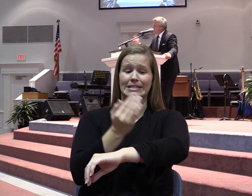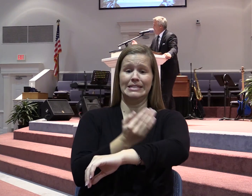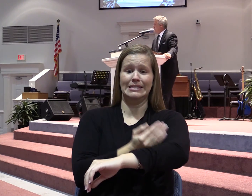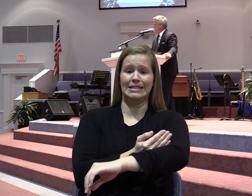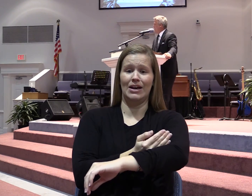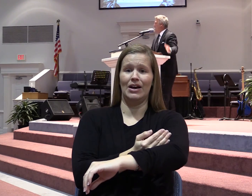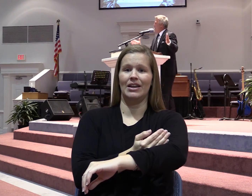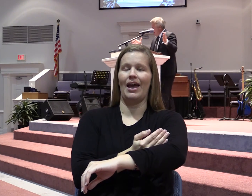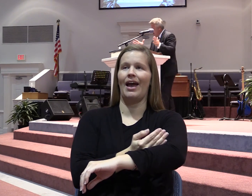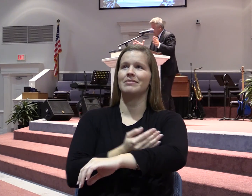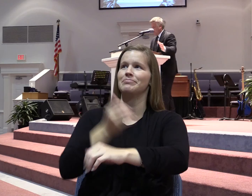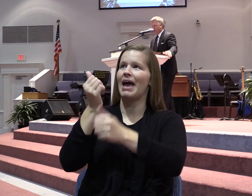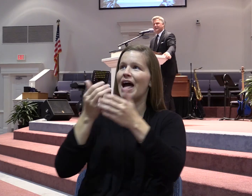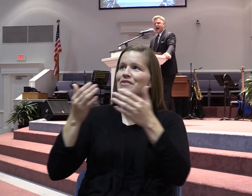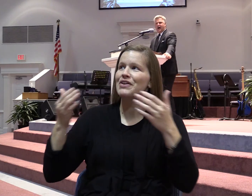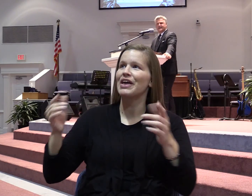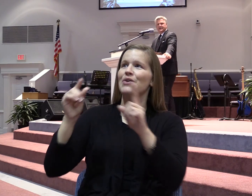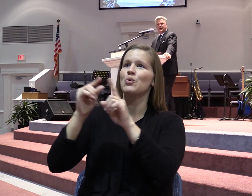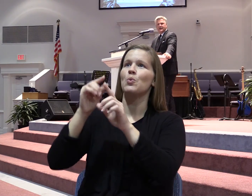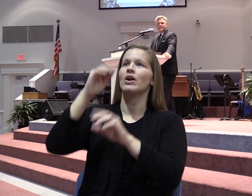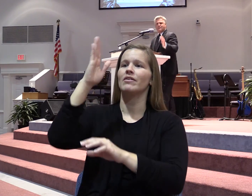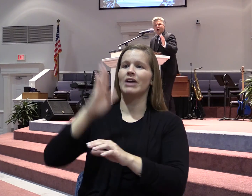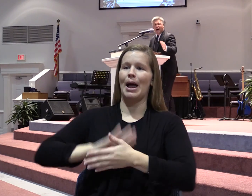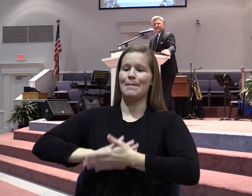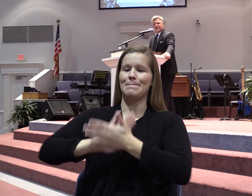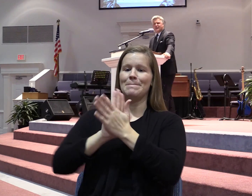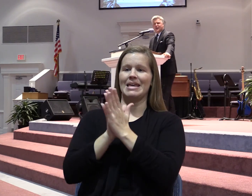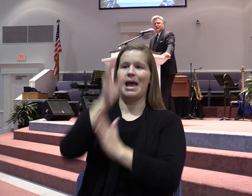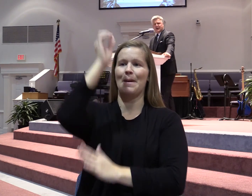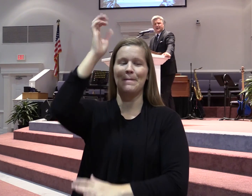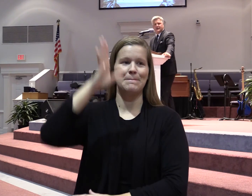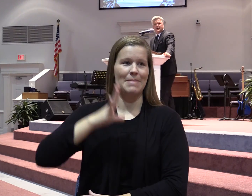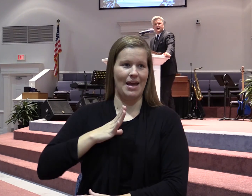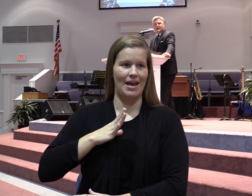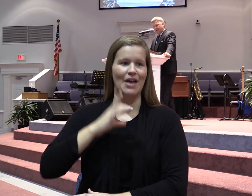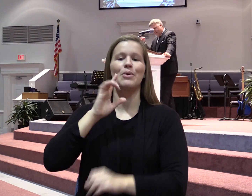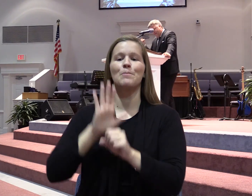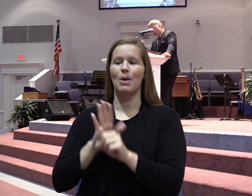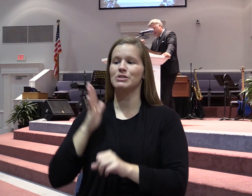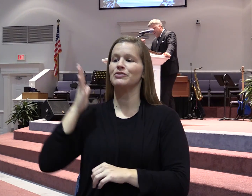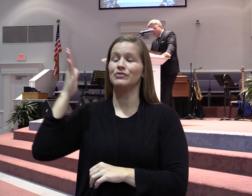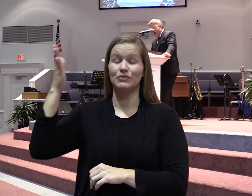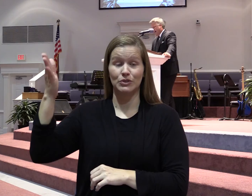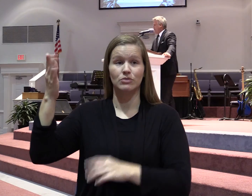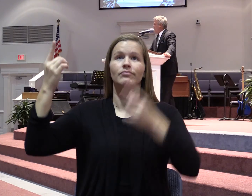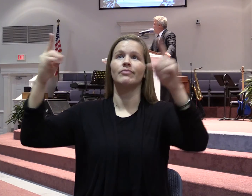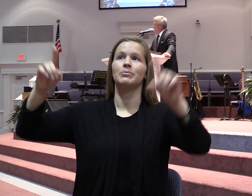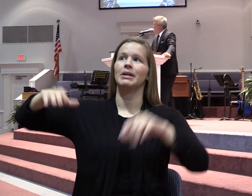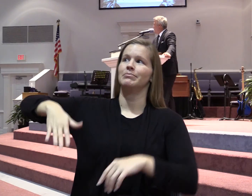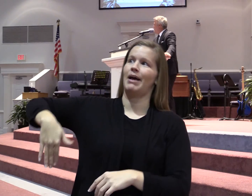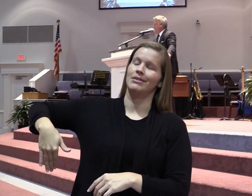the substance of all the word of God, the promise of the future, the fulfillment of the